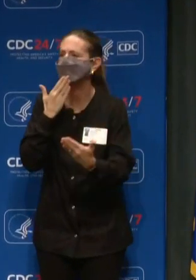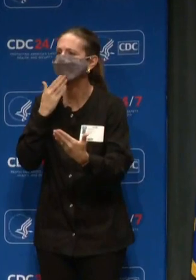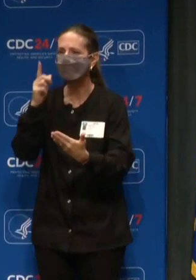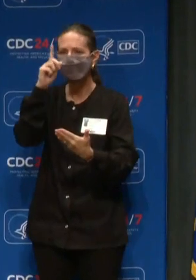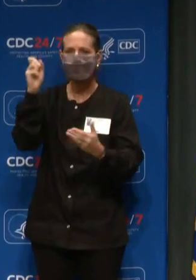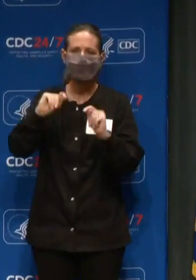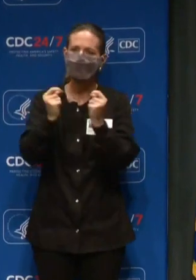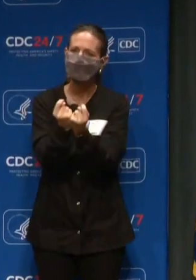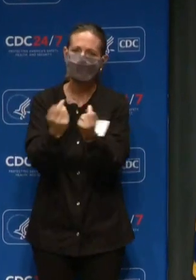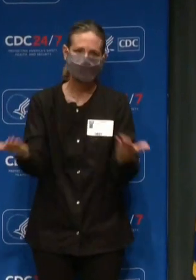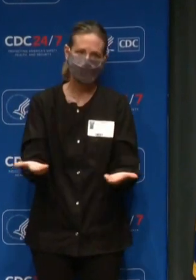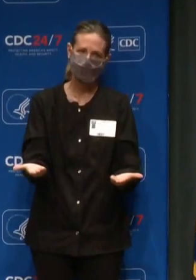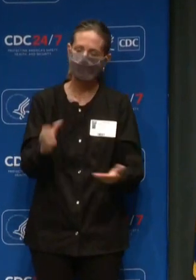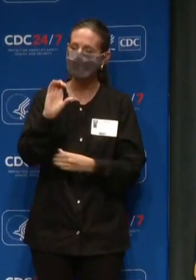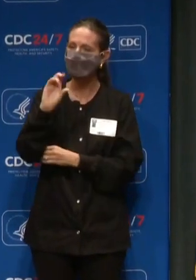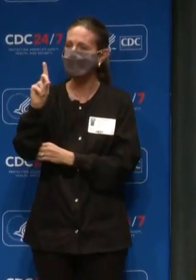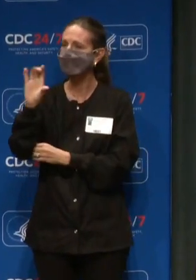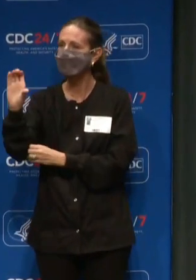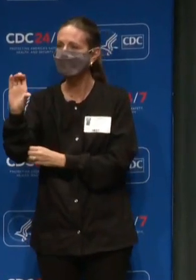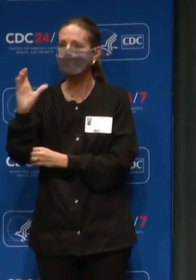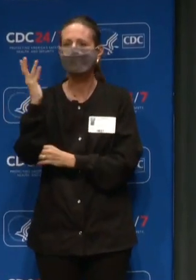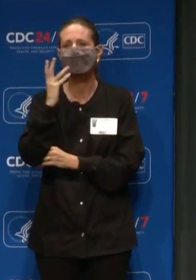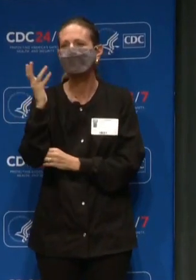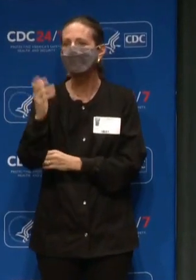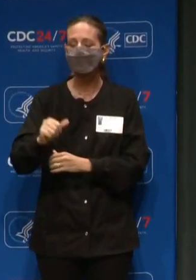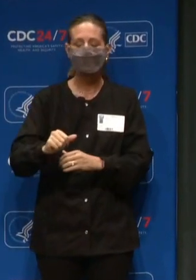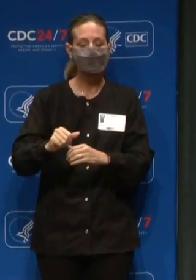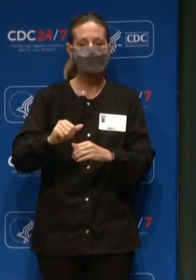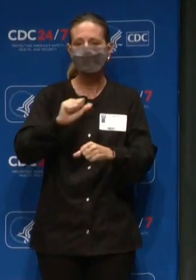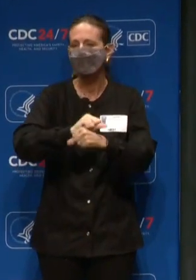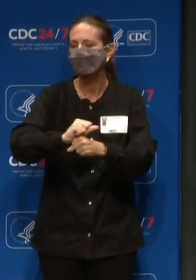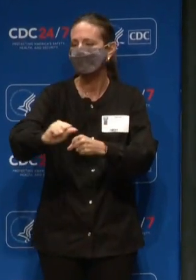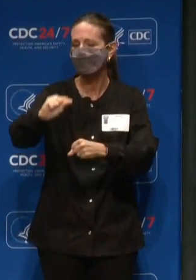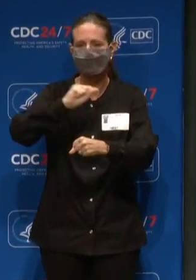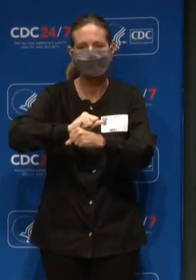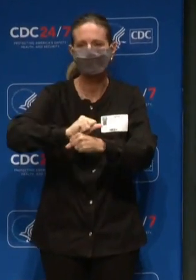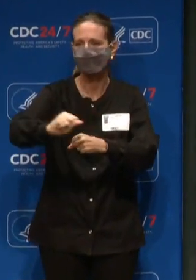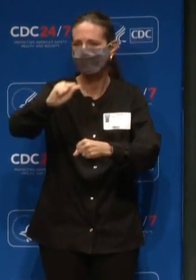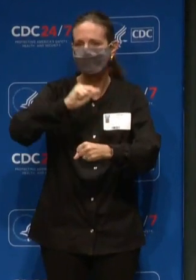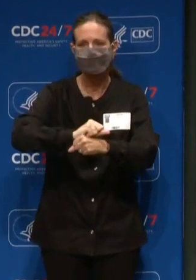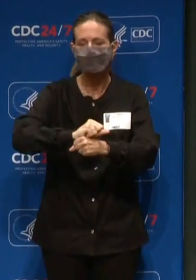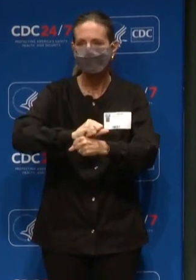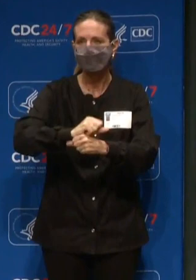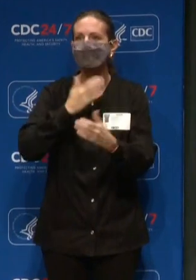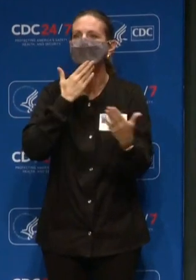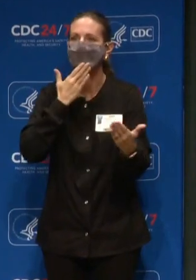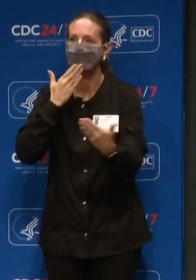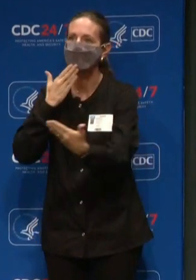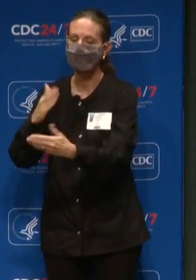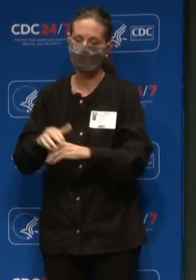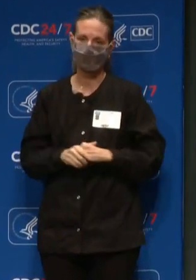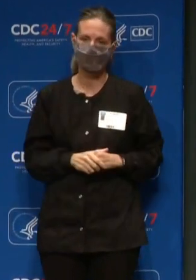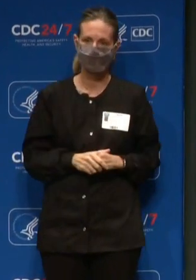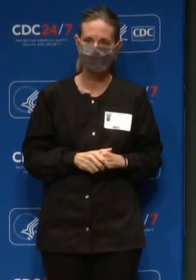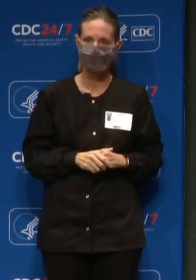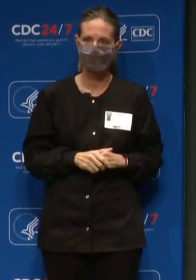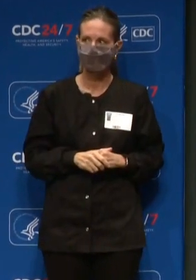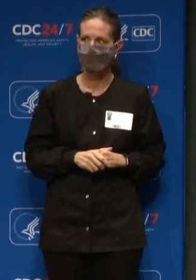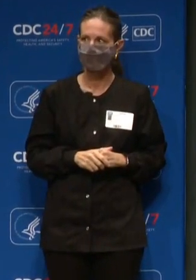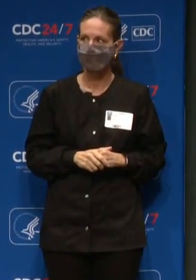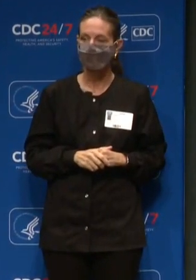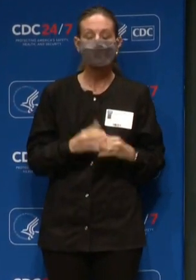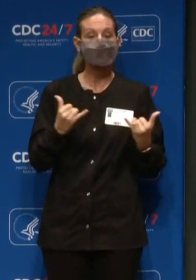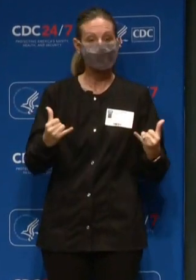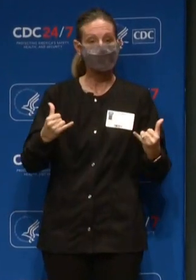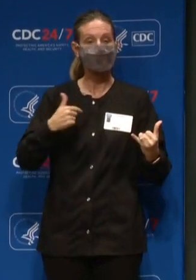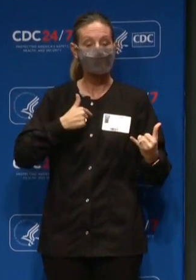team here at CDC for their efforts throughout this pandemic. While in Atlanta, I've also had the chance to learn about the heroic